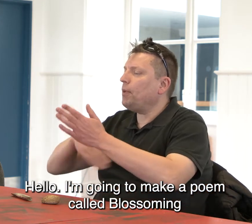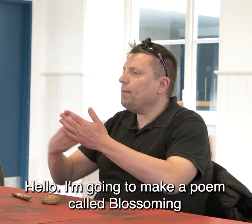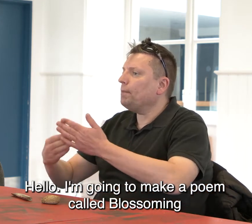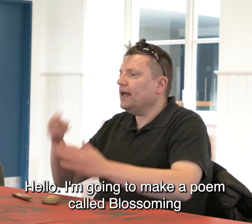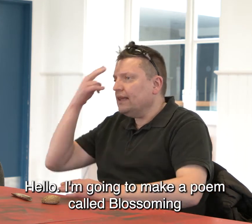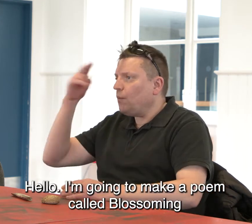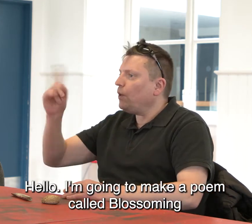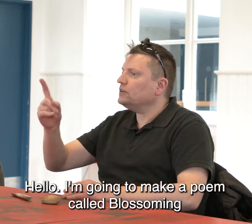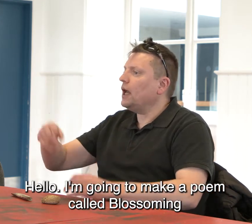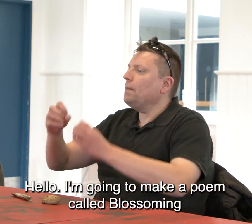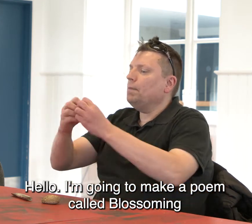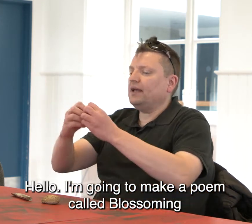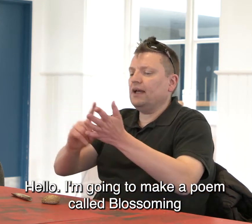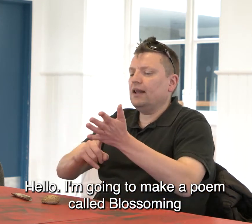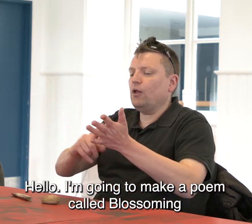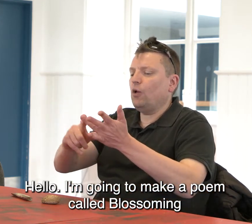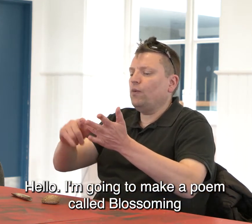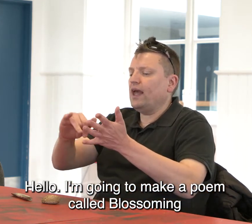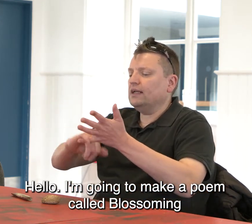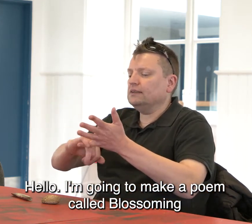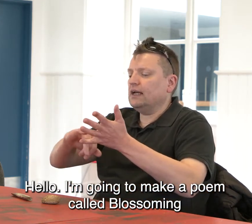I'm going to make a poem called Blossoming.